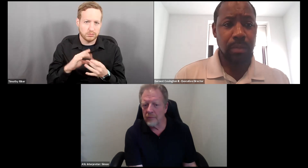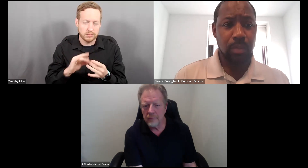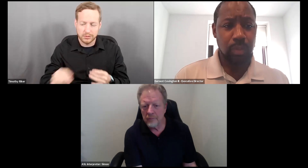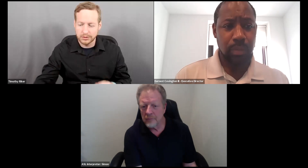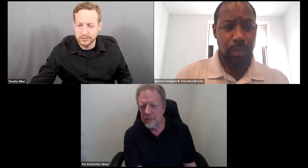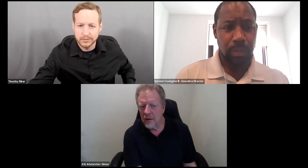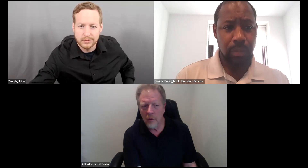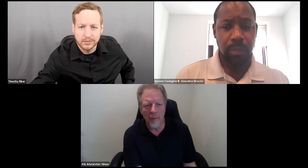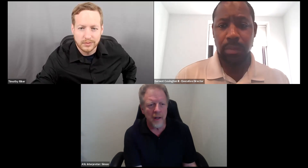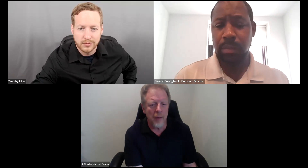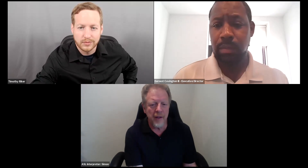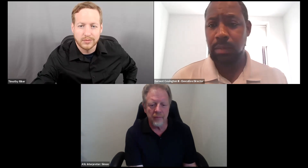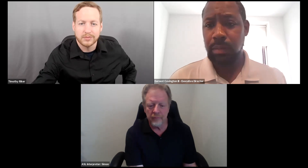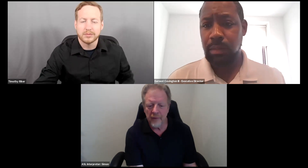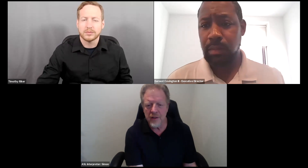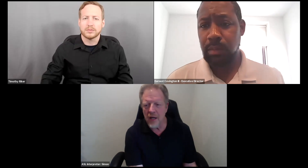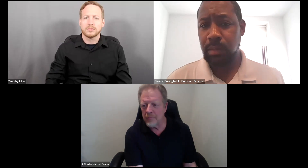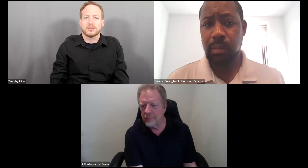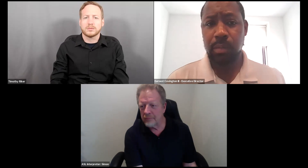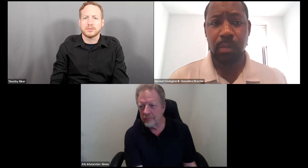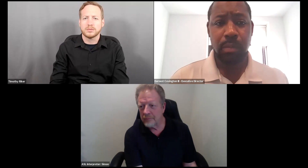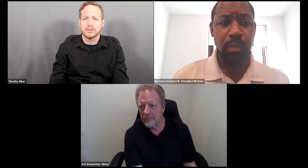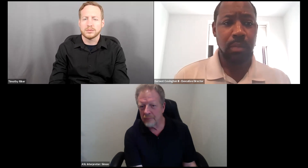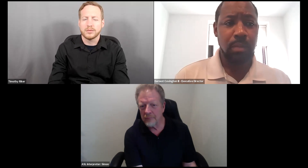Anyone want to make a comment at this time?